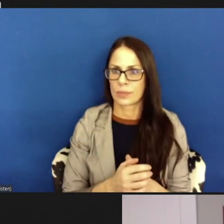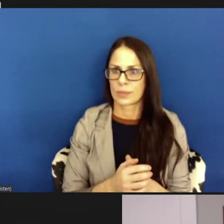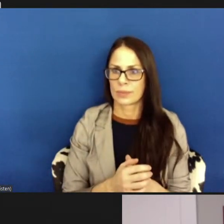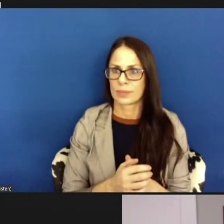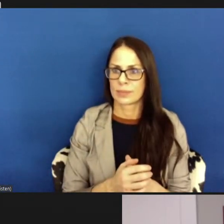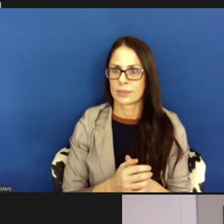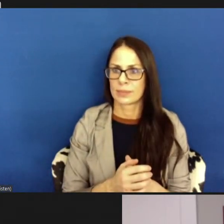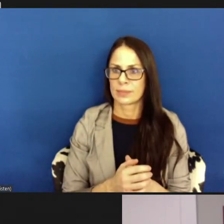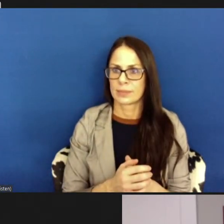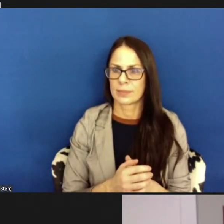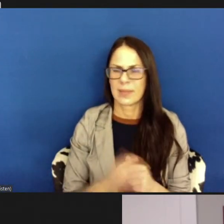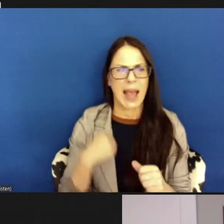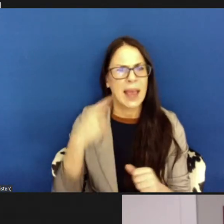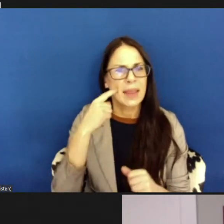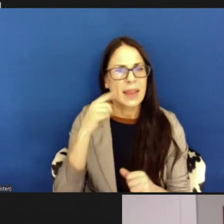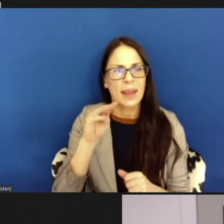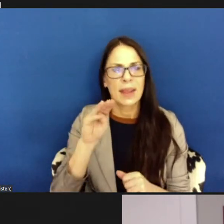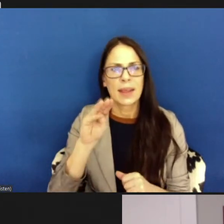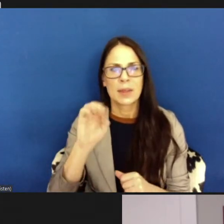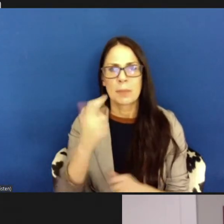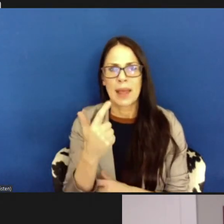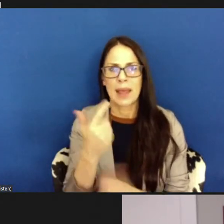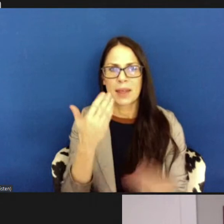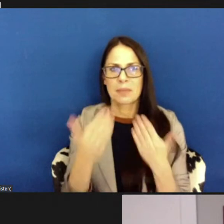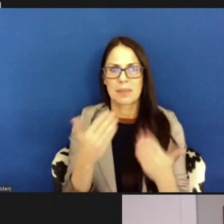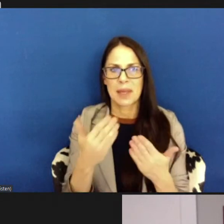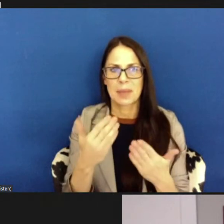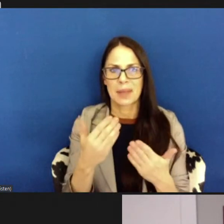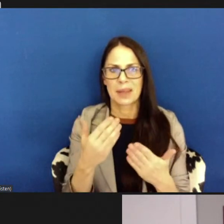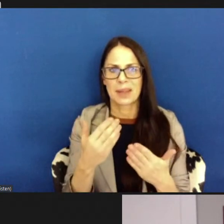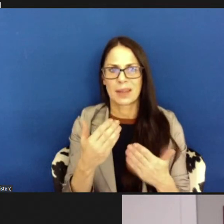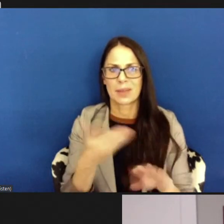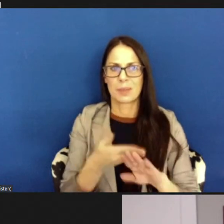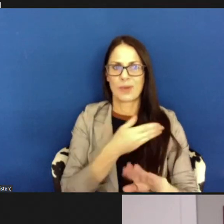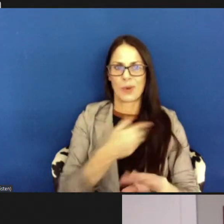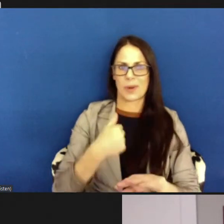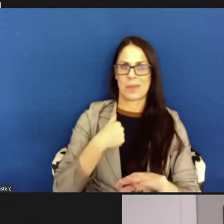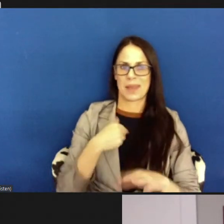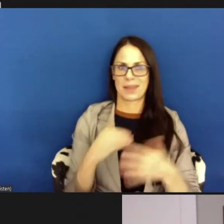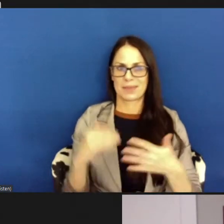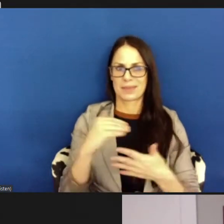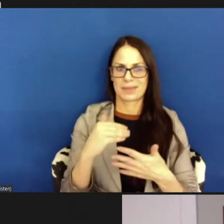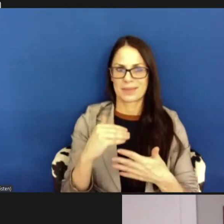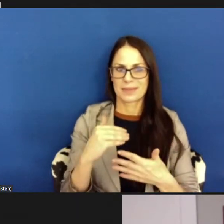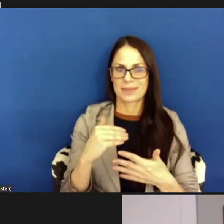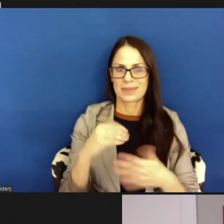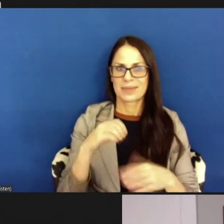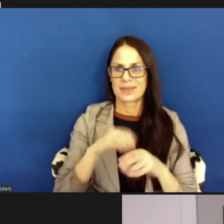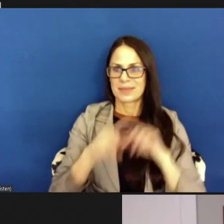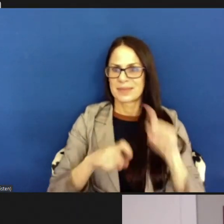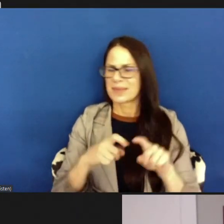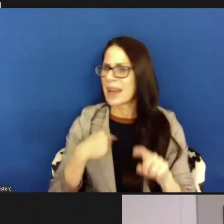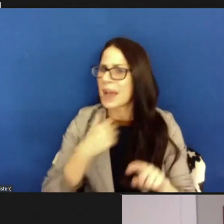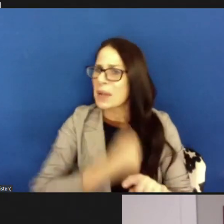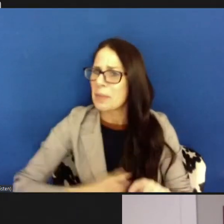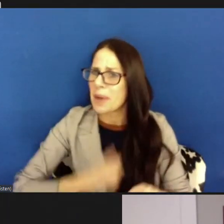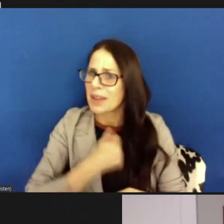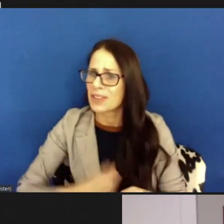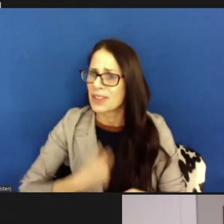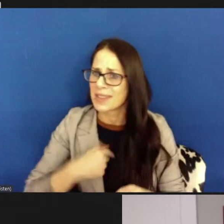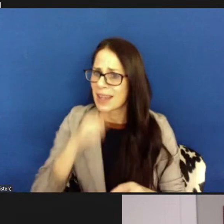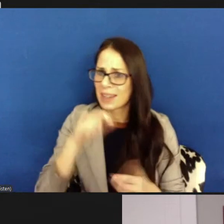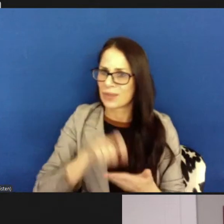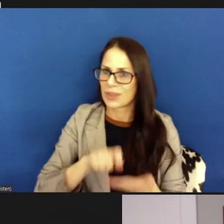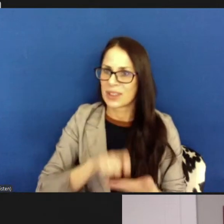Oh, sorry, I think Meg might be ahead of me in the queue for second questions. I apologize, John. I had not written down that we had gotten to you already. Go ahead,